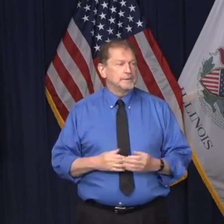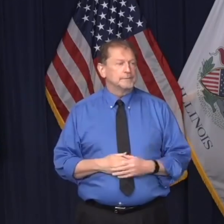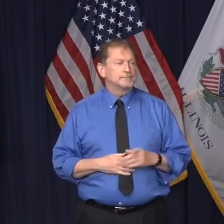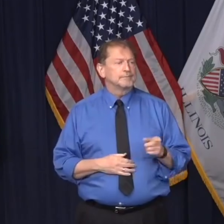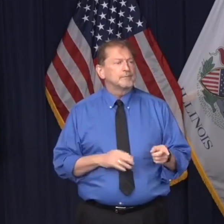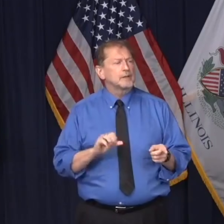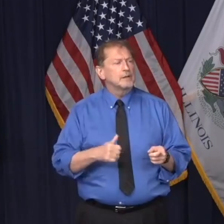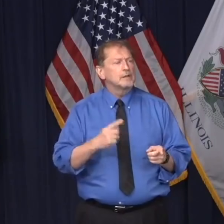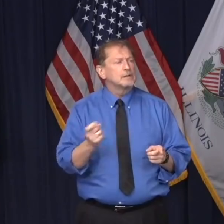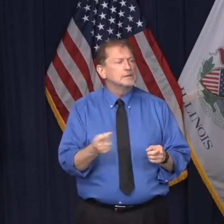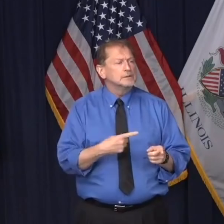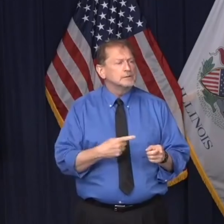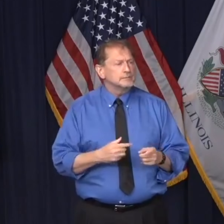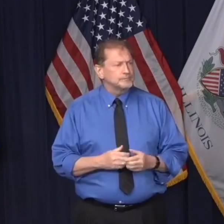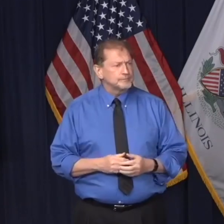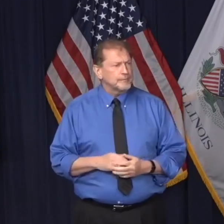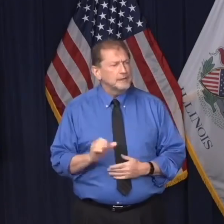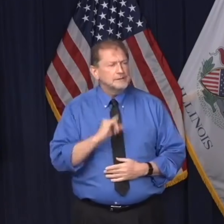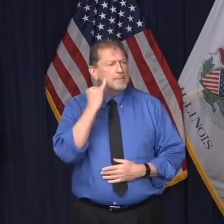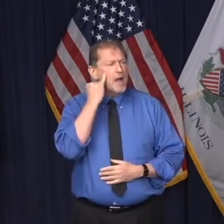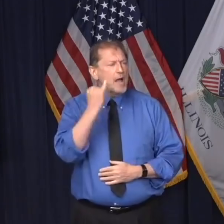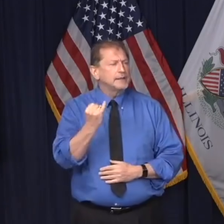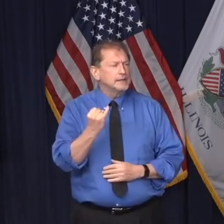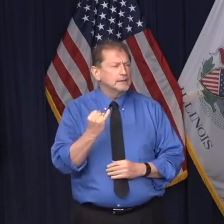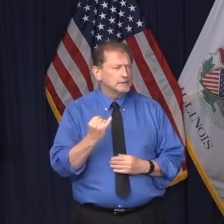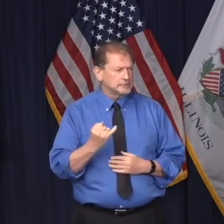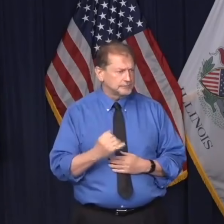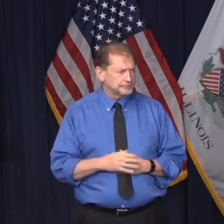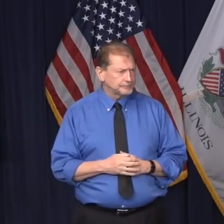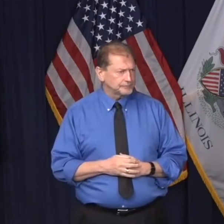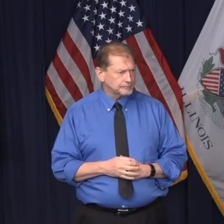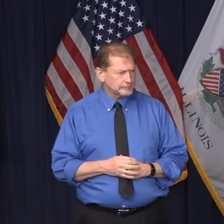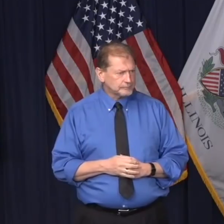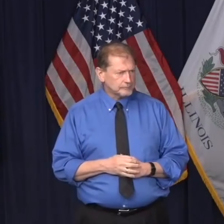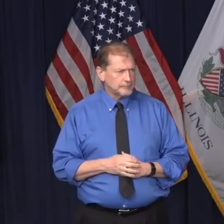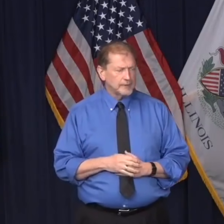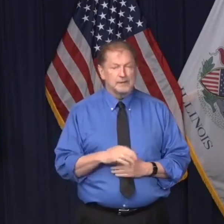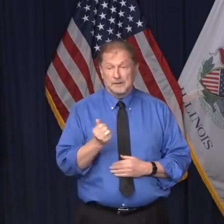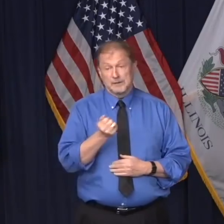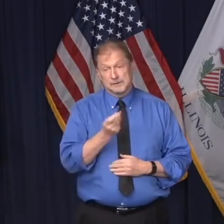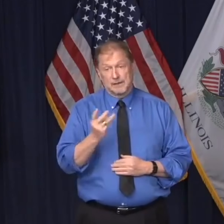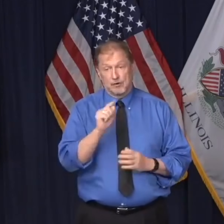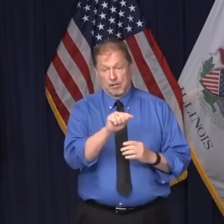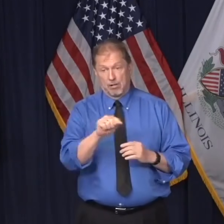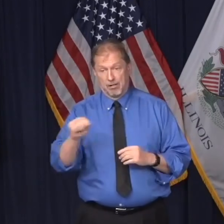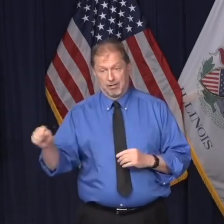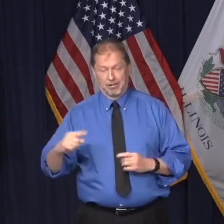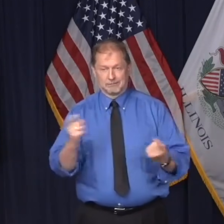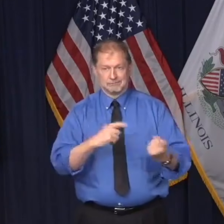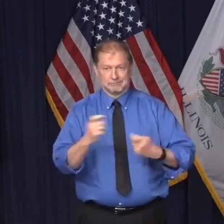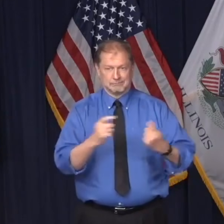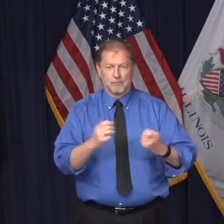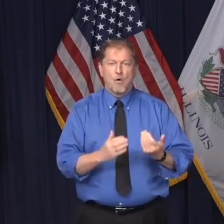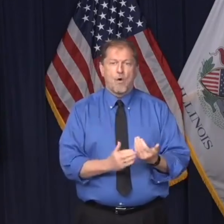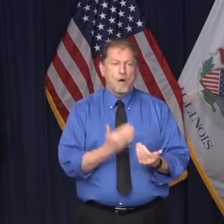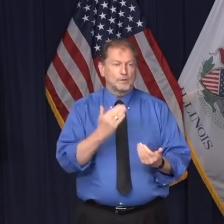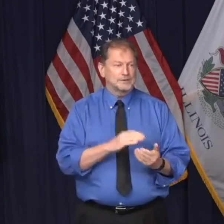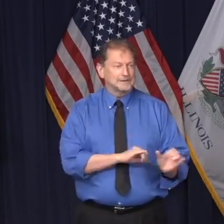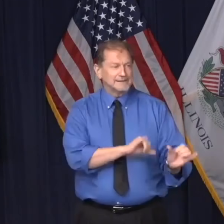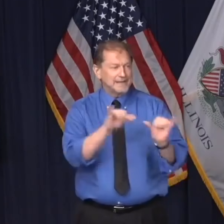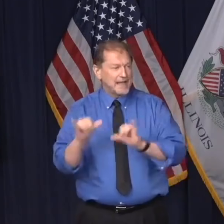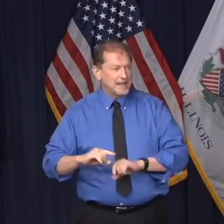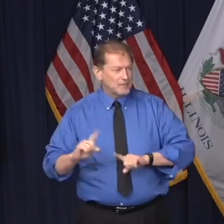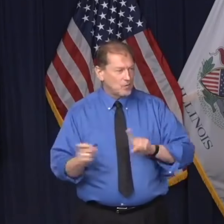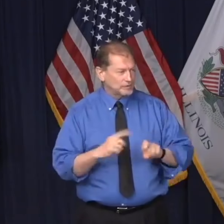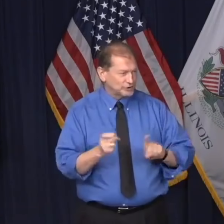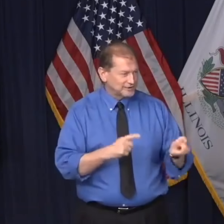similar question coming in from Greg Bishop at the Center Square, also from Craig Wall, Channel 7, and my colleague Mike Flannery, Fox 32. All with the same